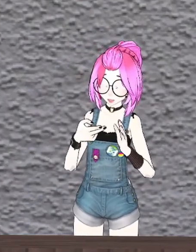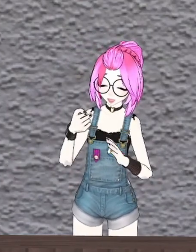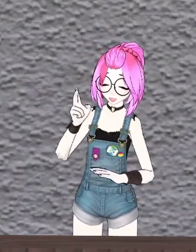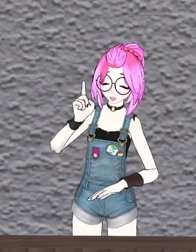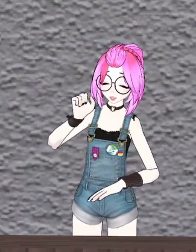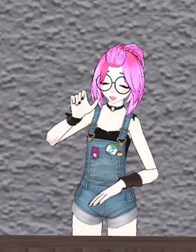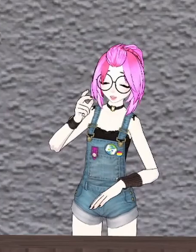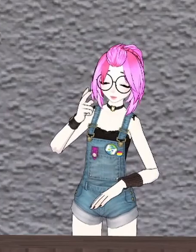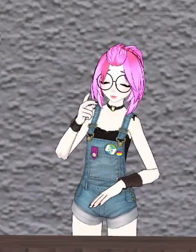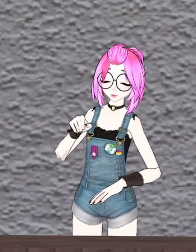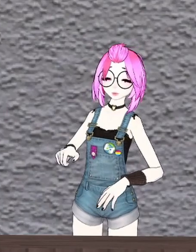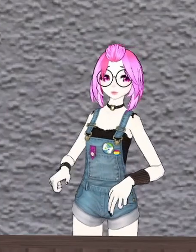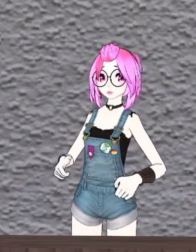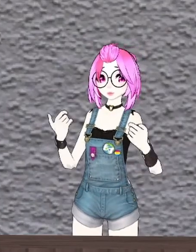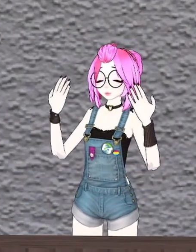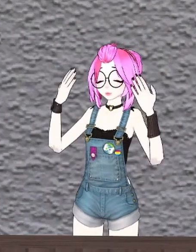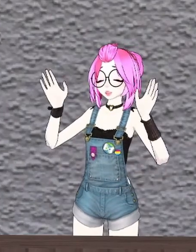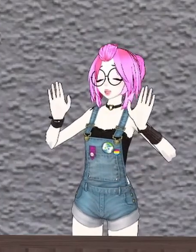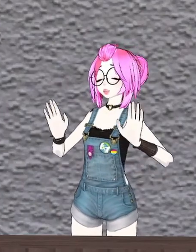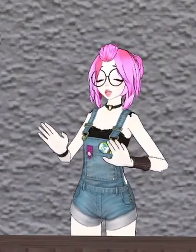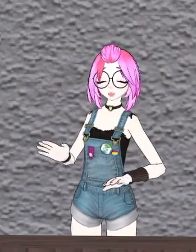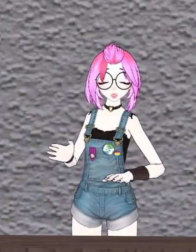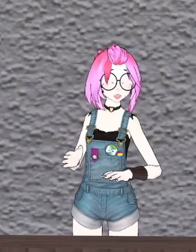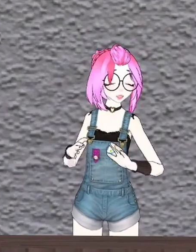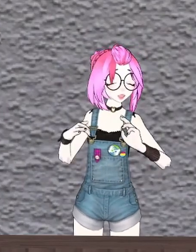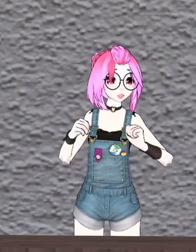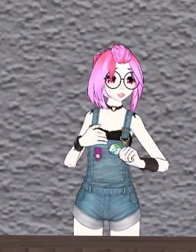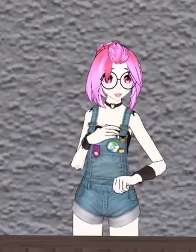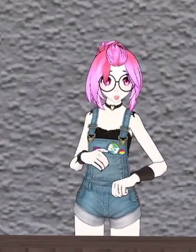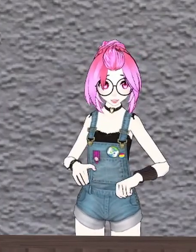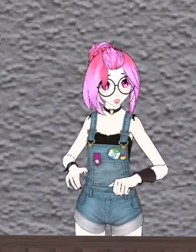Like truth or dare. I don't know why we can't just have a clear answer. I wish there was.